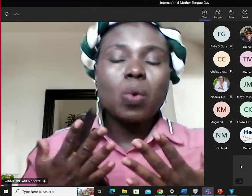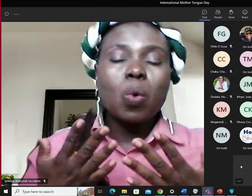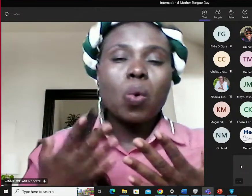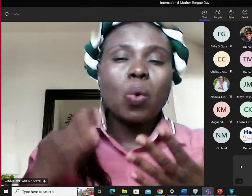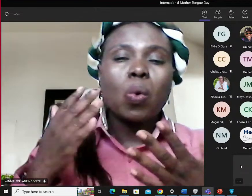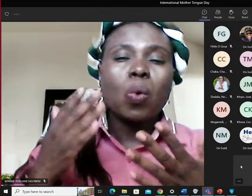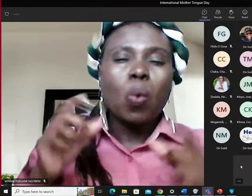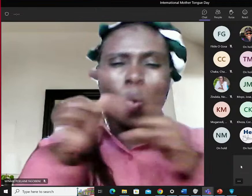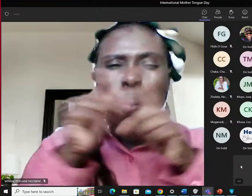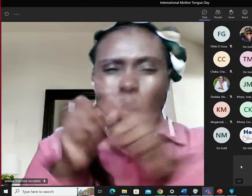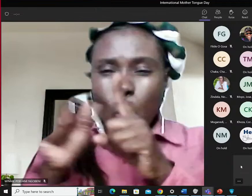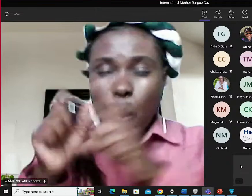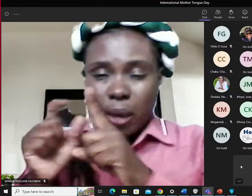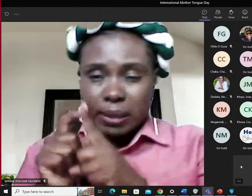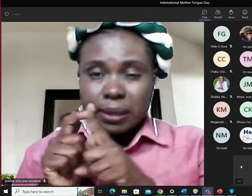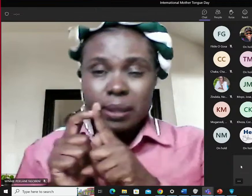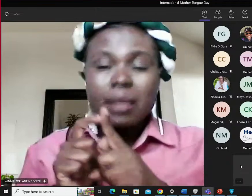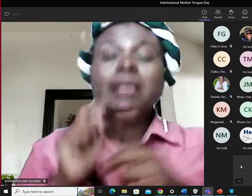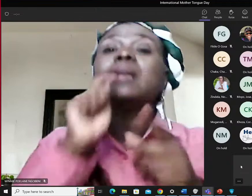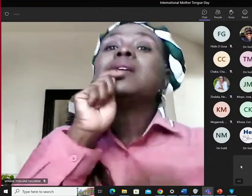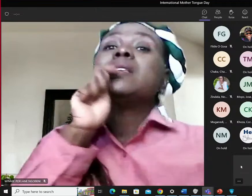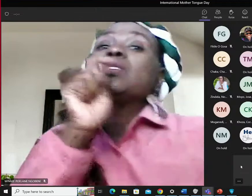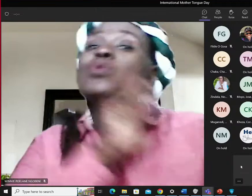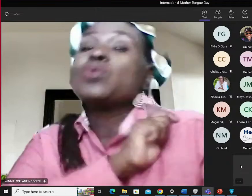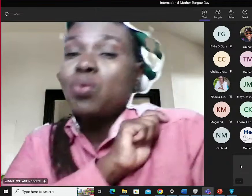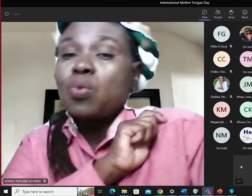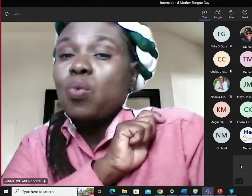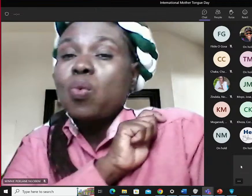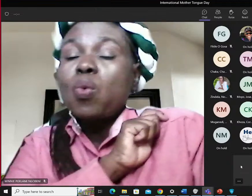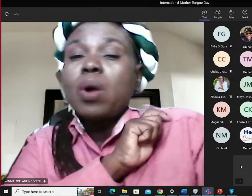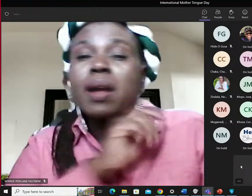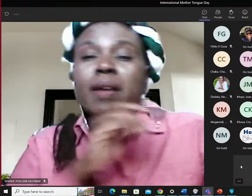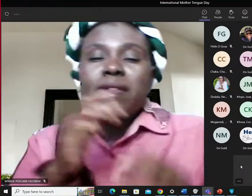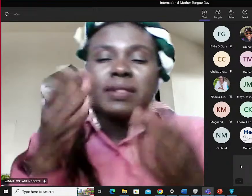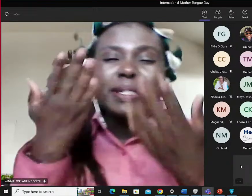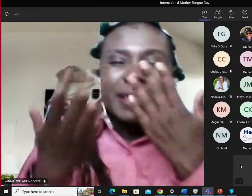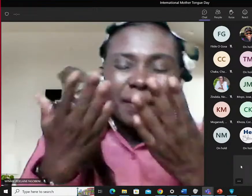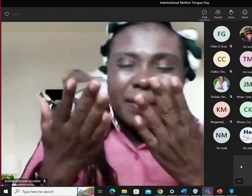something doesn't belong into your culture, you don't have a